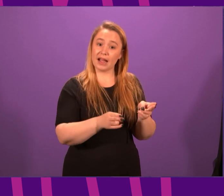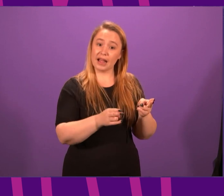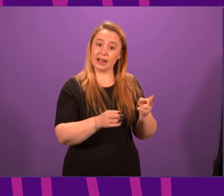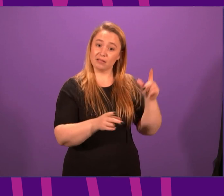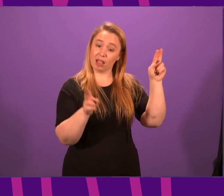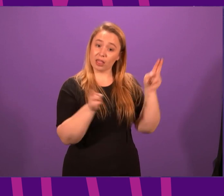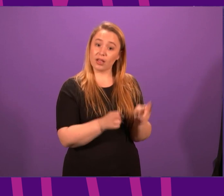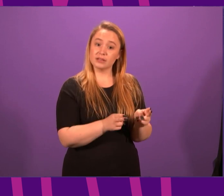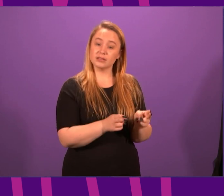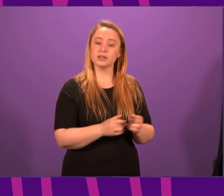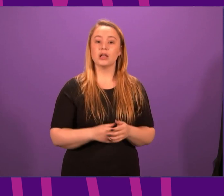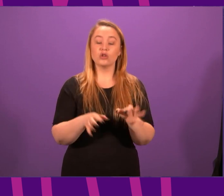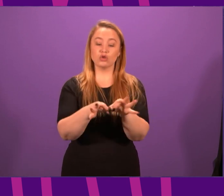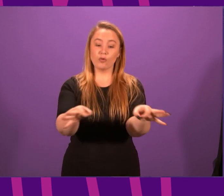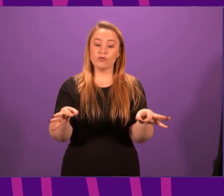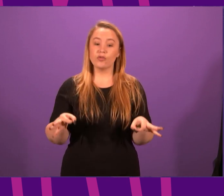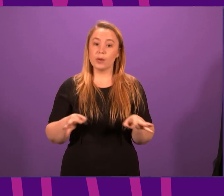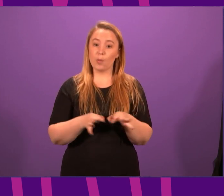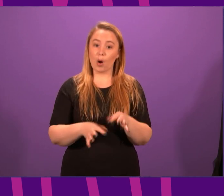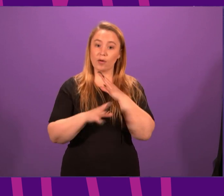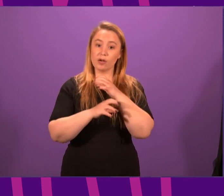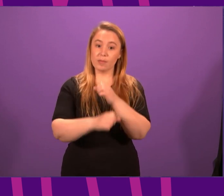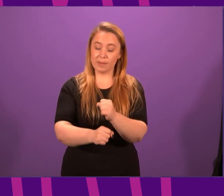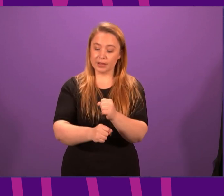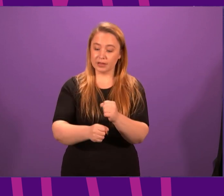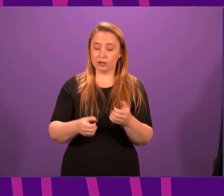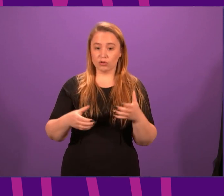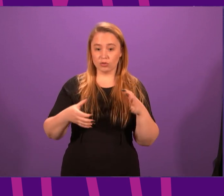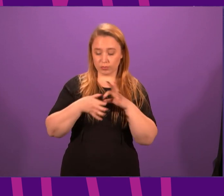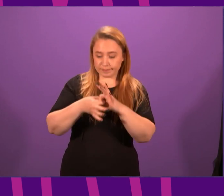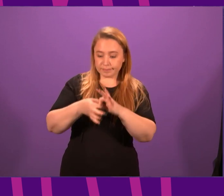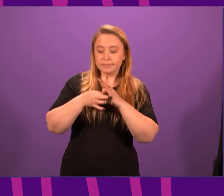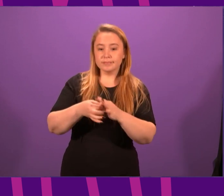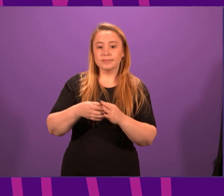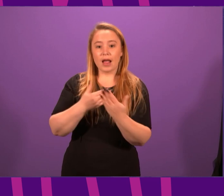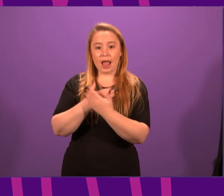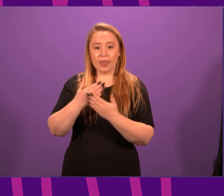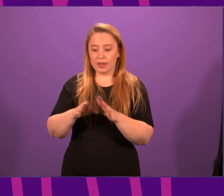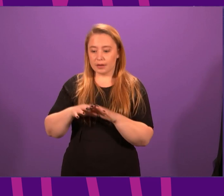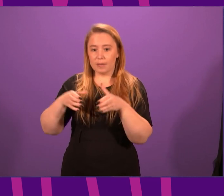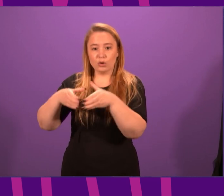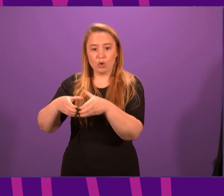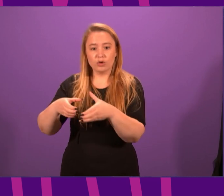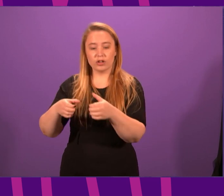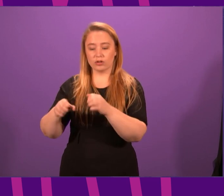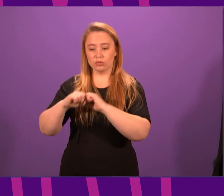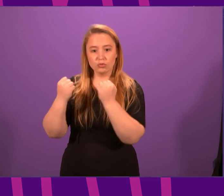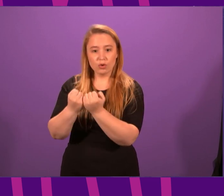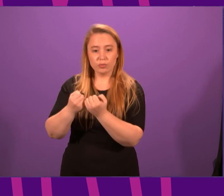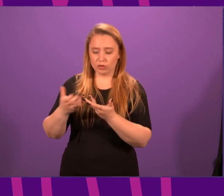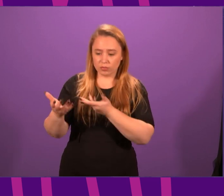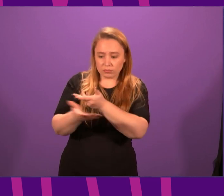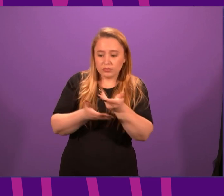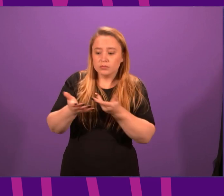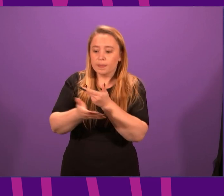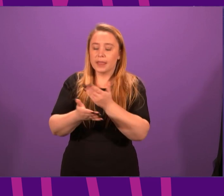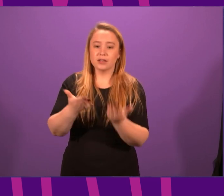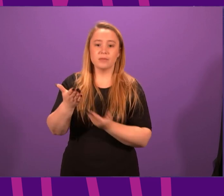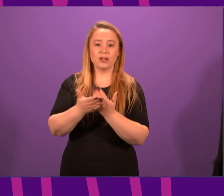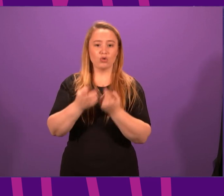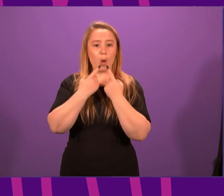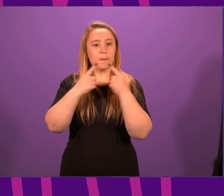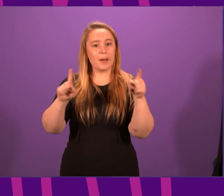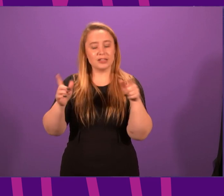am pleased the framework contains a commitment to work with minority ethnic communities and organisations to ensure the Scottish Government gets its messaging